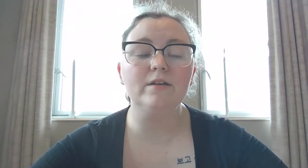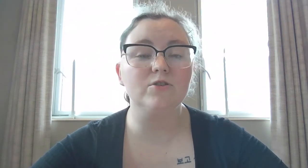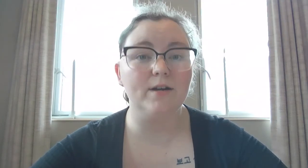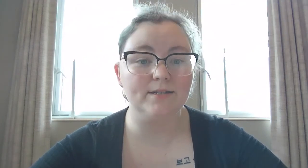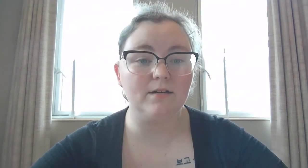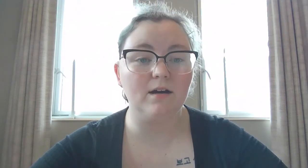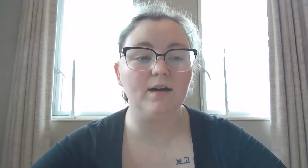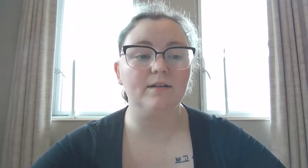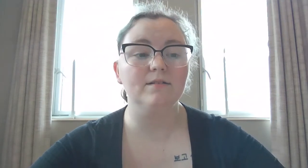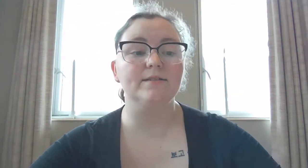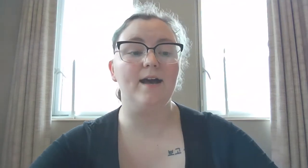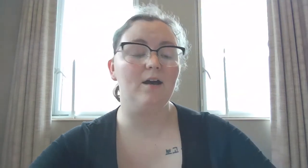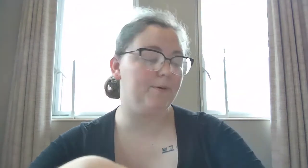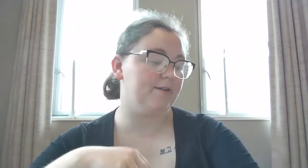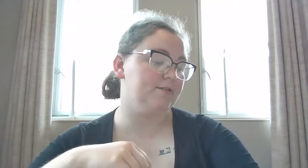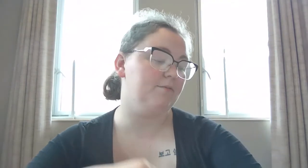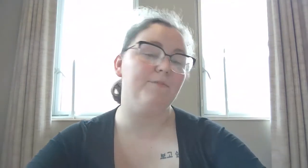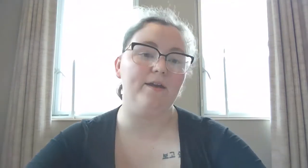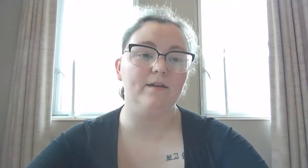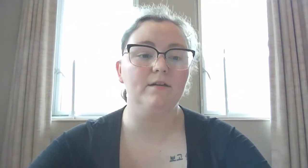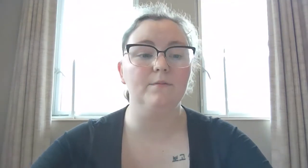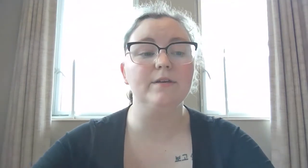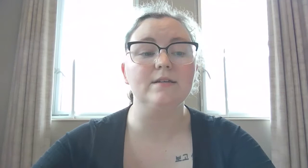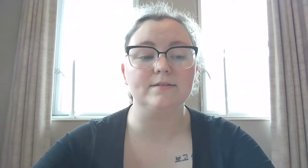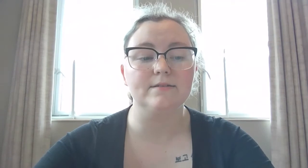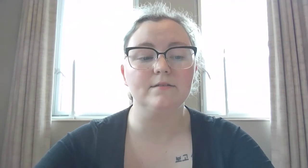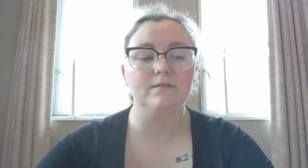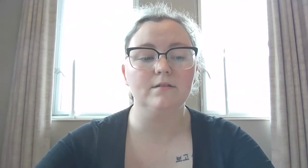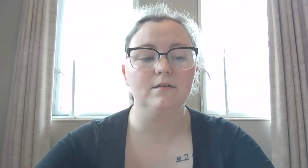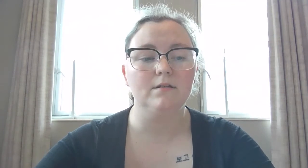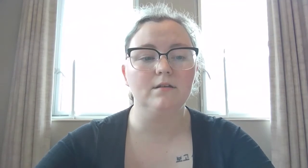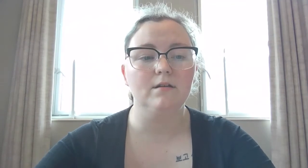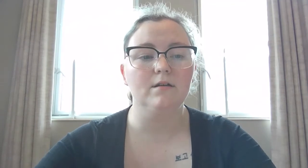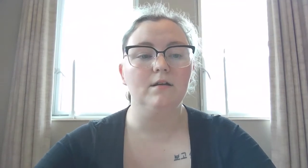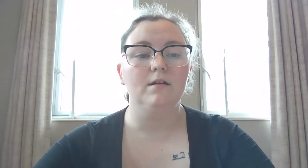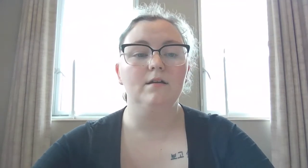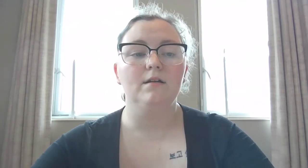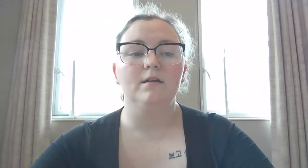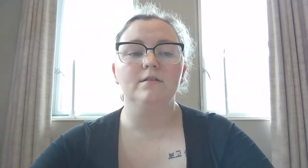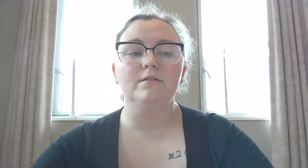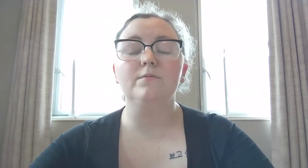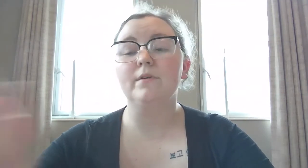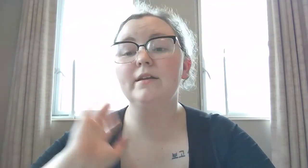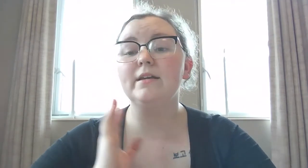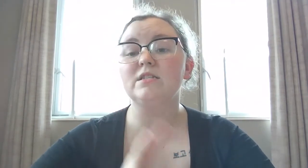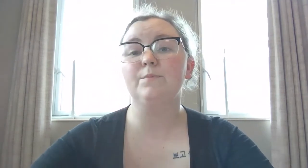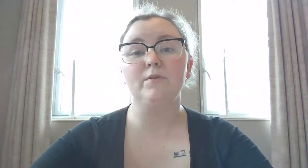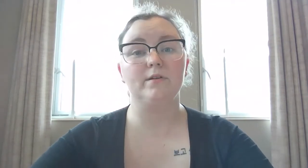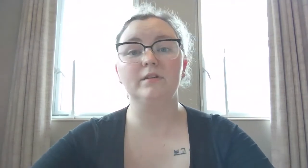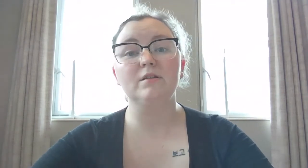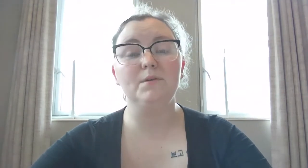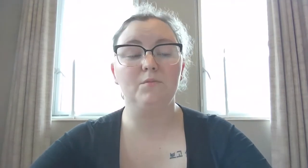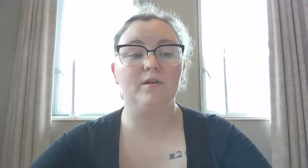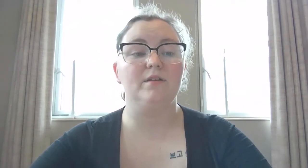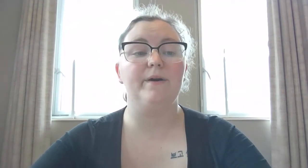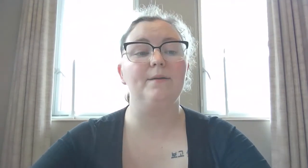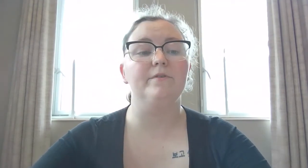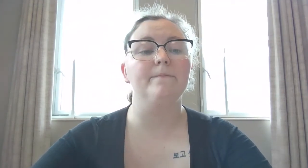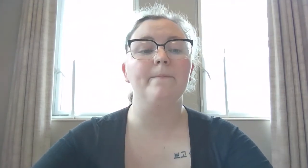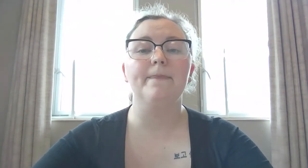can trust God to help us make peace. So we're going to explore a little bit more in the Bible.